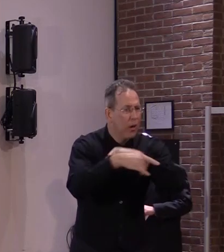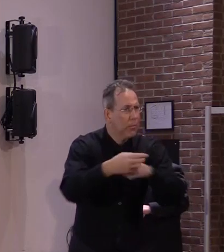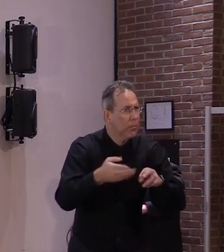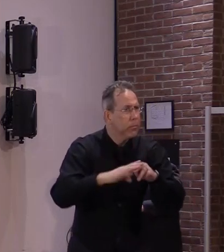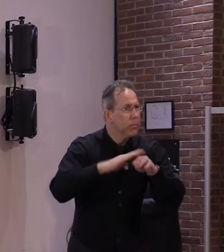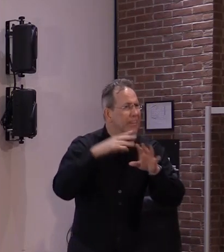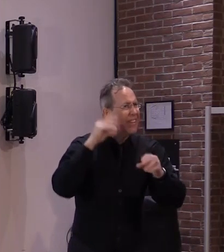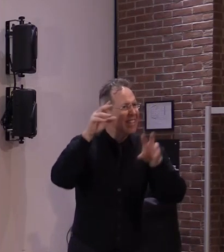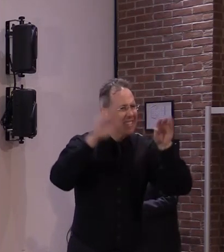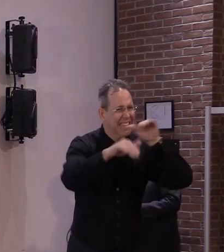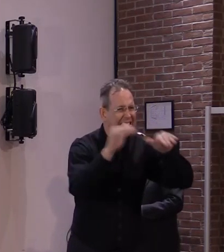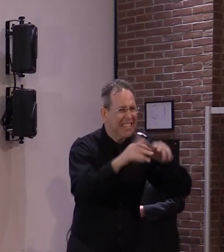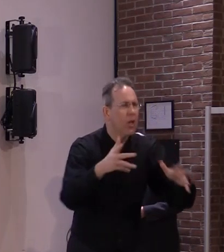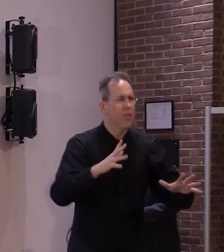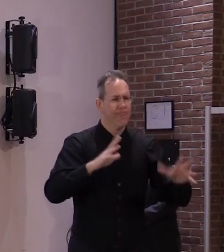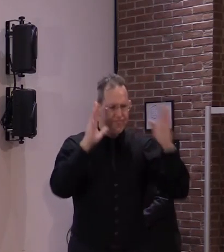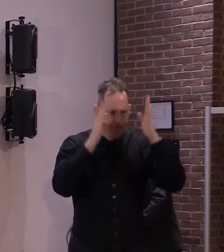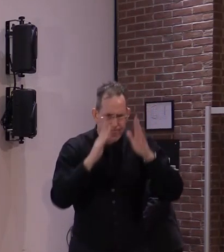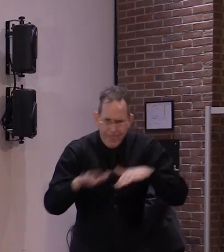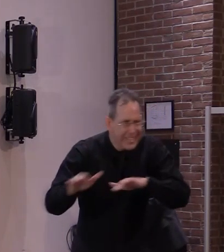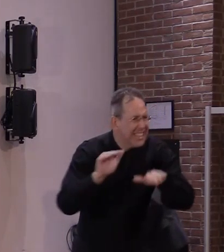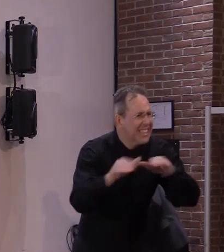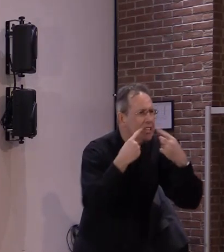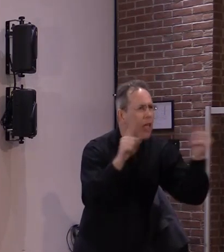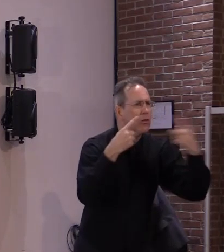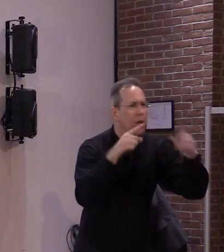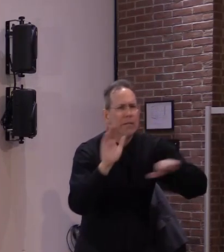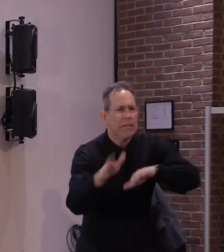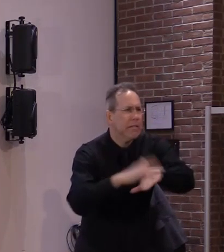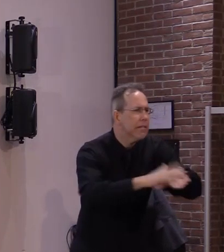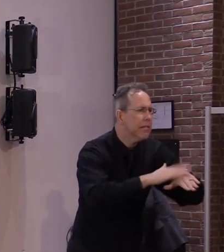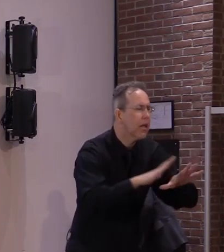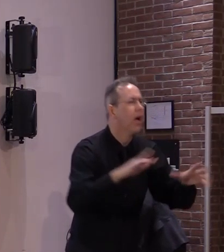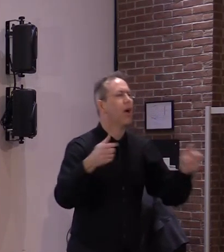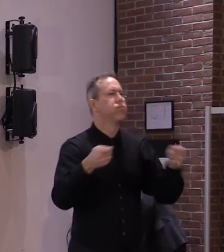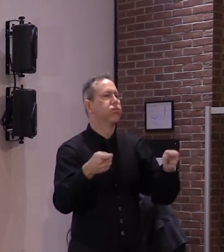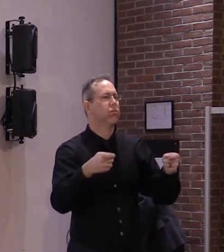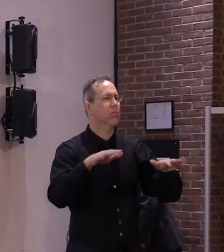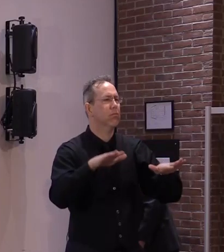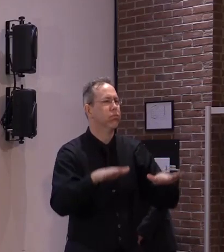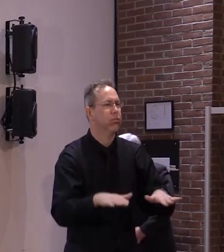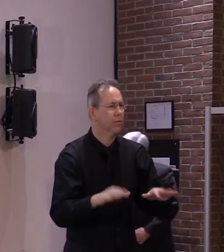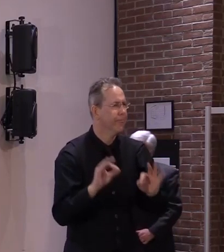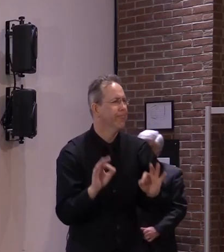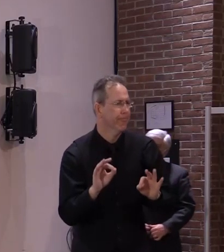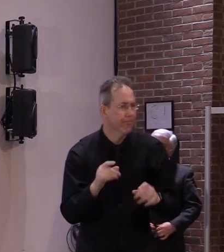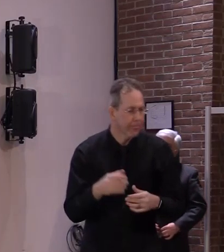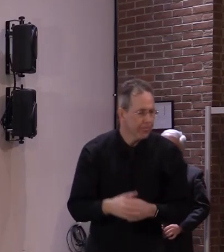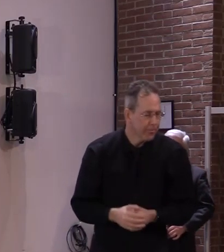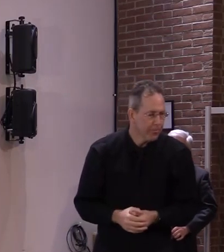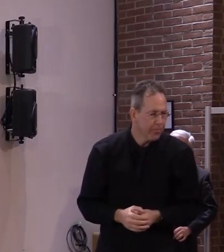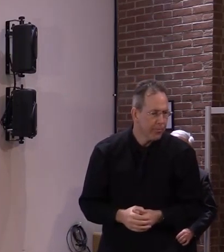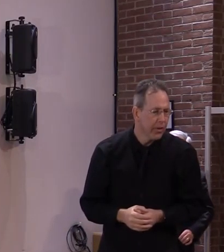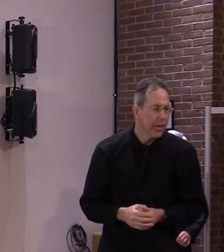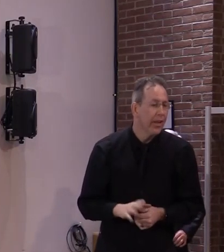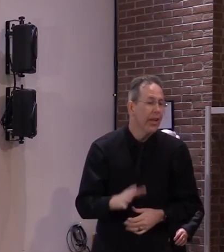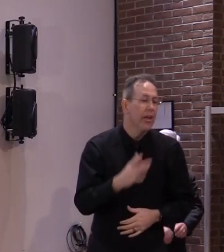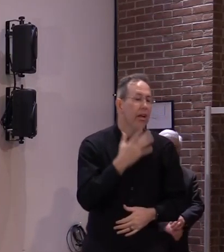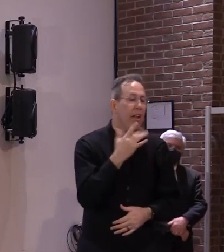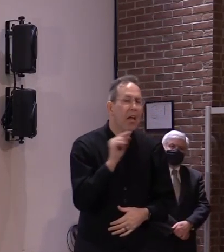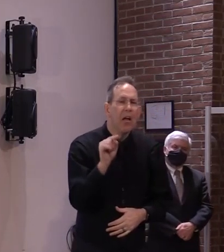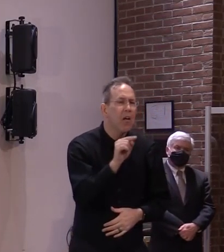case growth, and very few schools are involved. However, one of the school outbreaks may have spawned two secondary